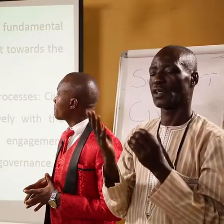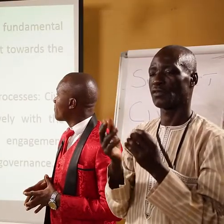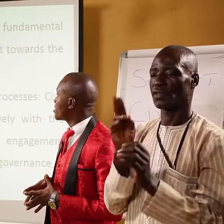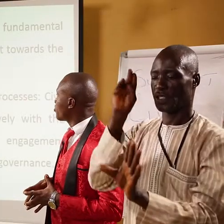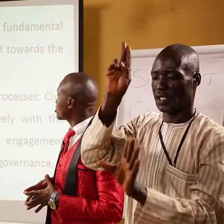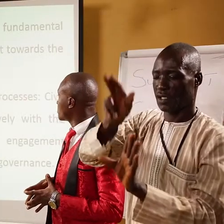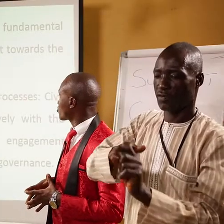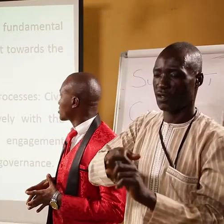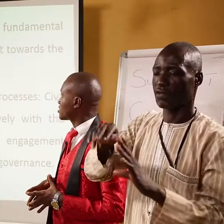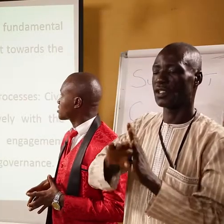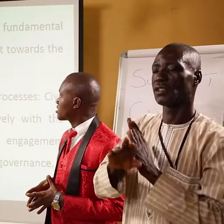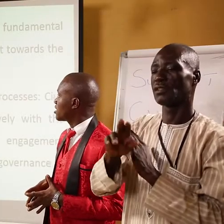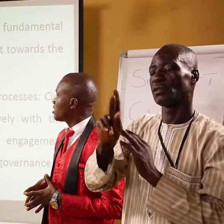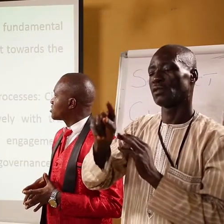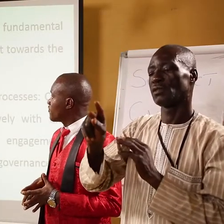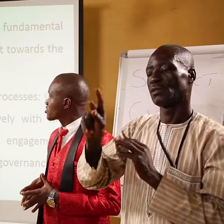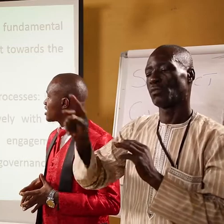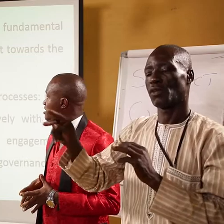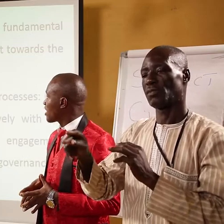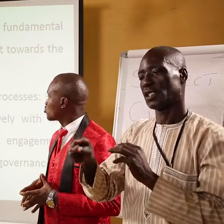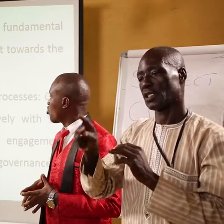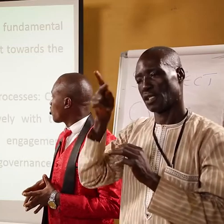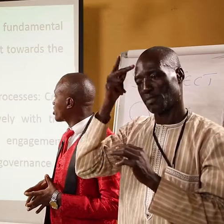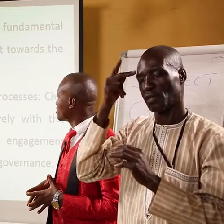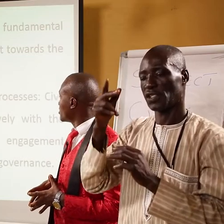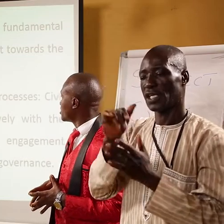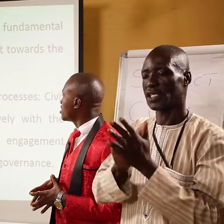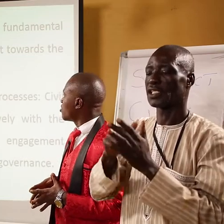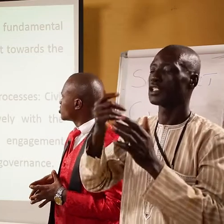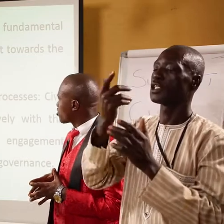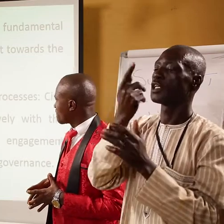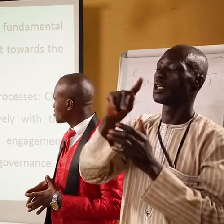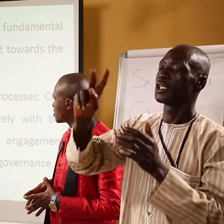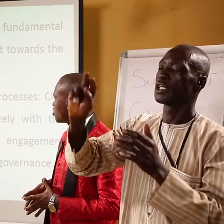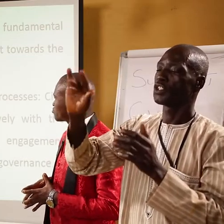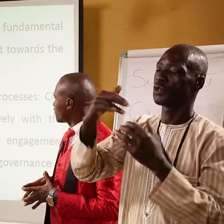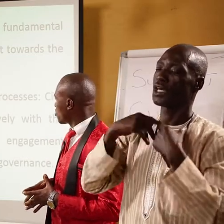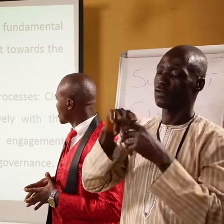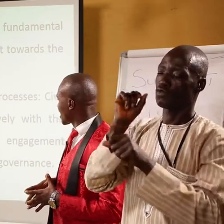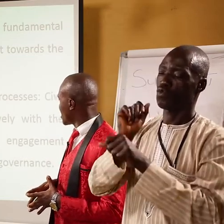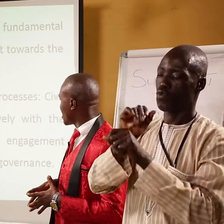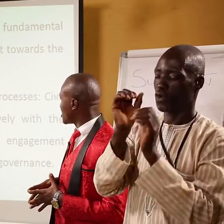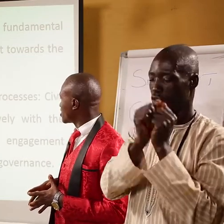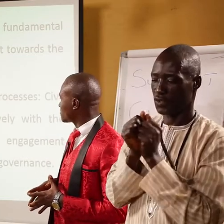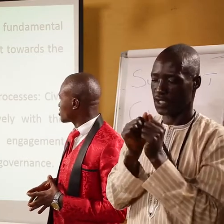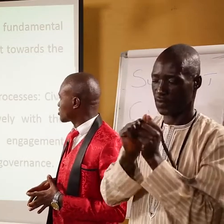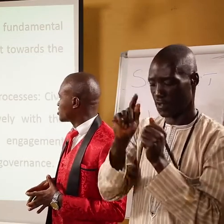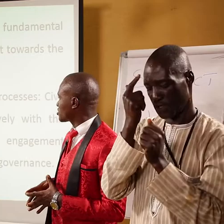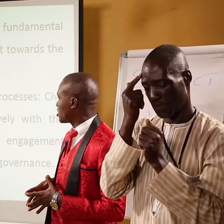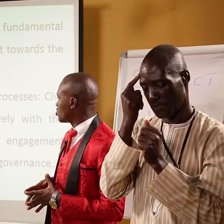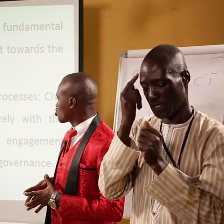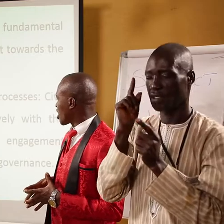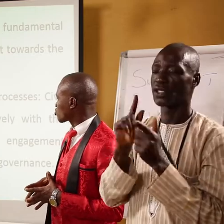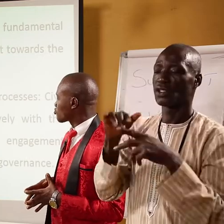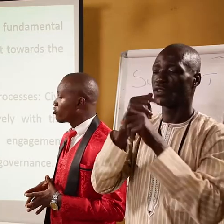participation in public policy processes. Civil societies have to work collectively with the government to develop clear engagement